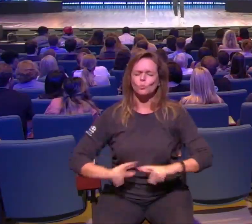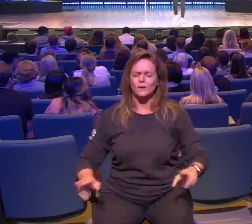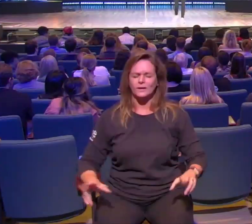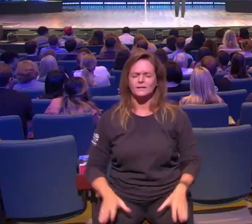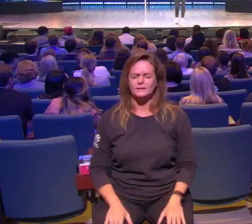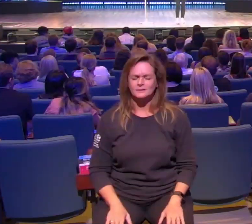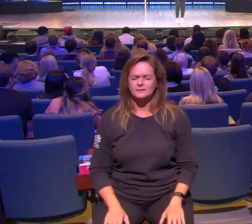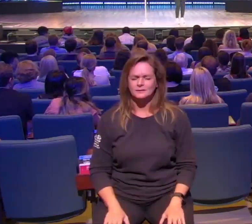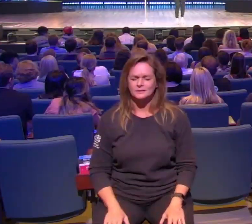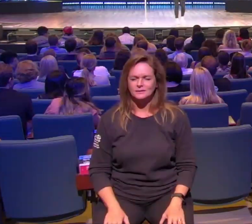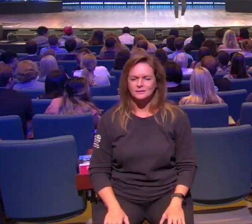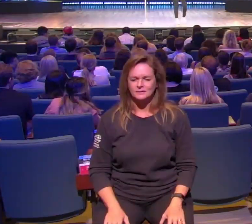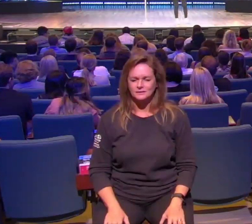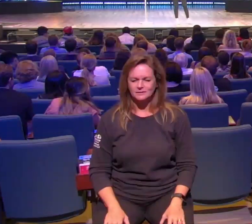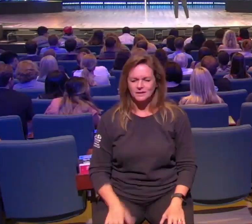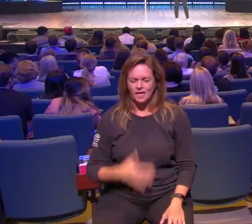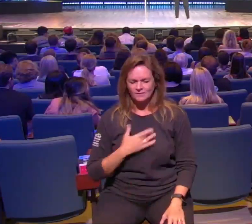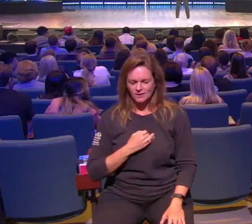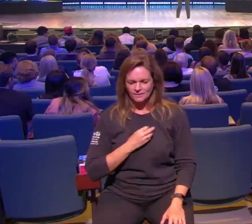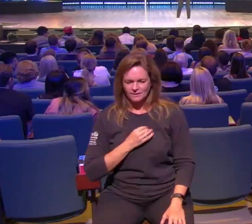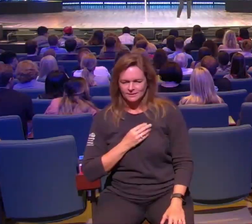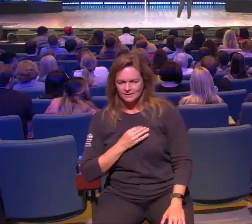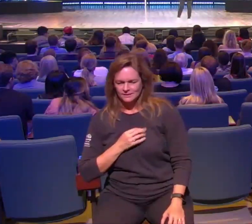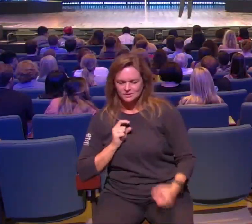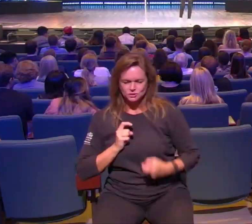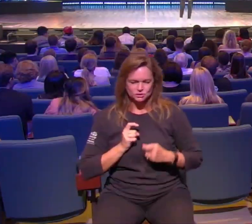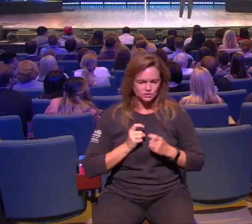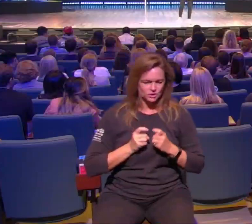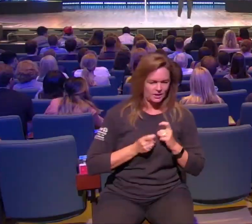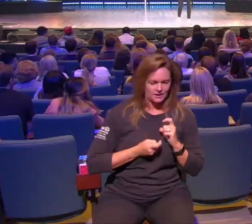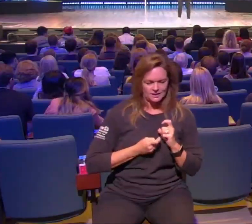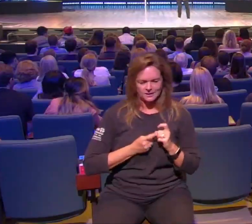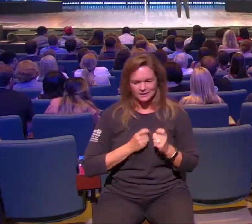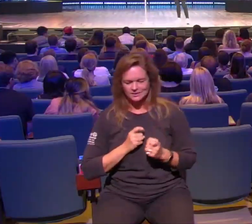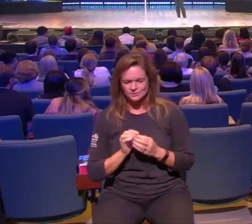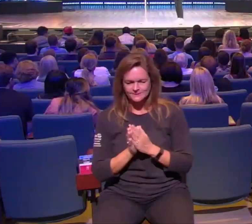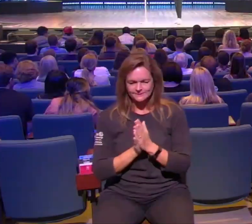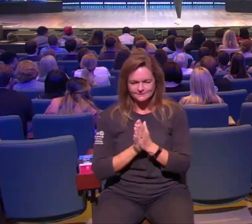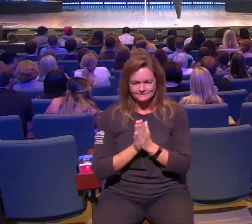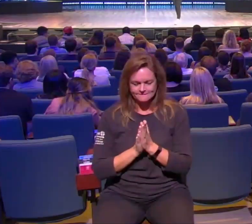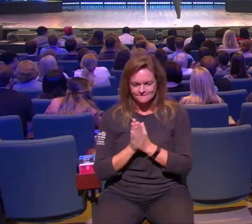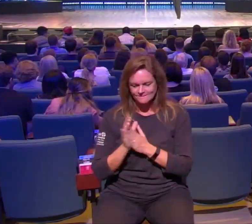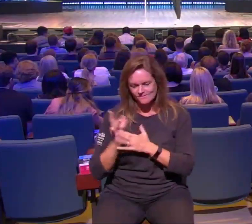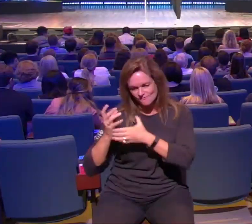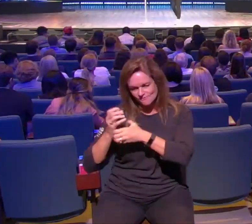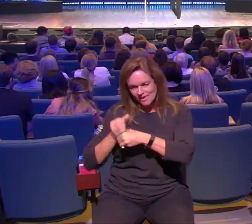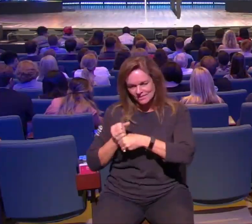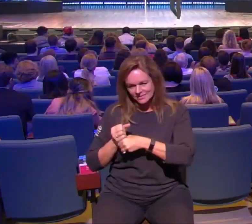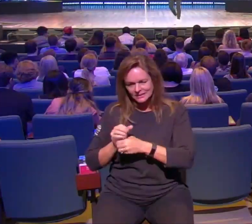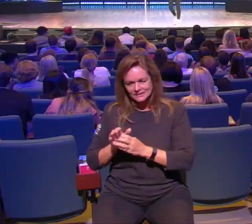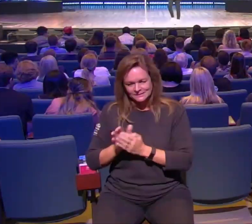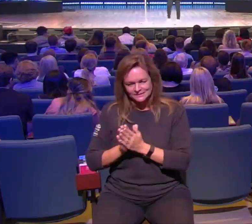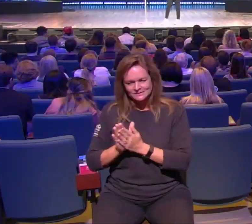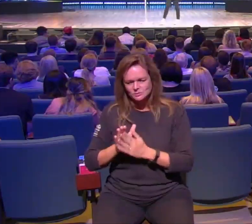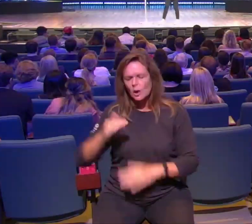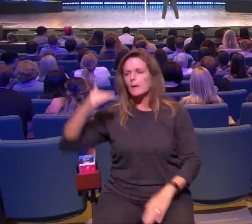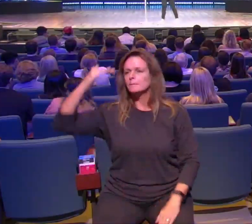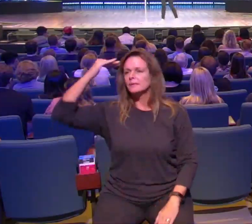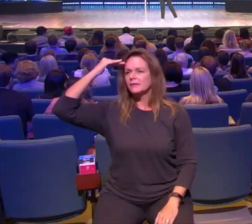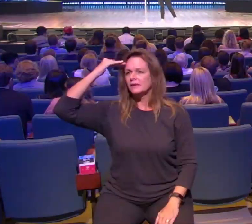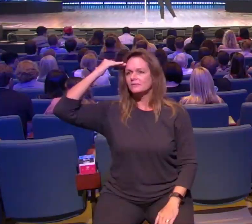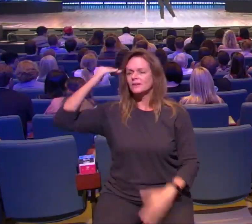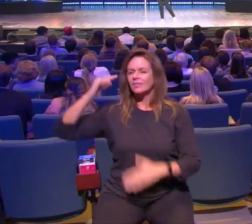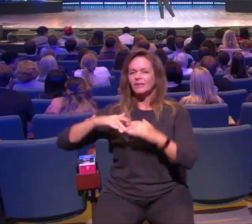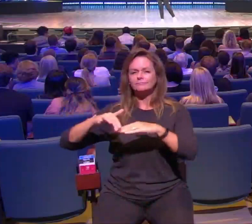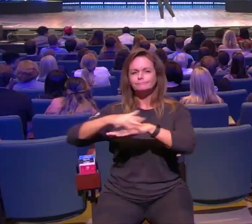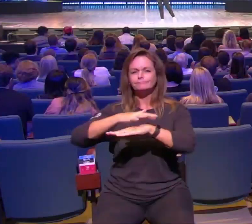moment where God is stirring in your heart and actually stirring up your faith that maybe there's more. Maybe I can believe for more